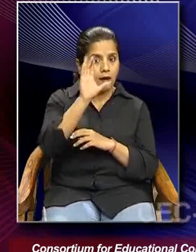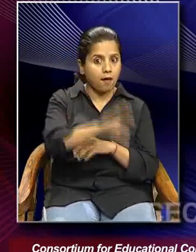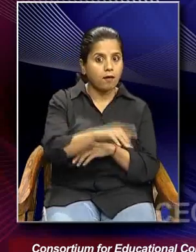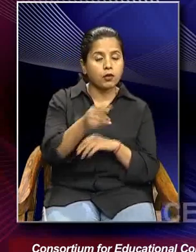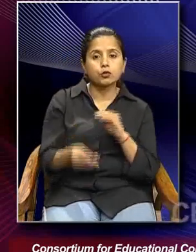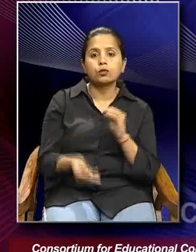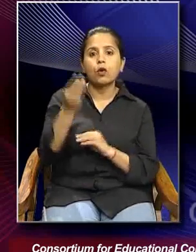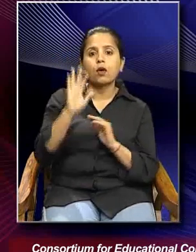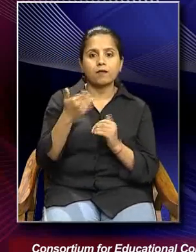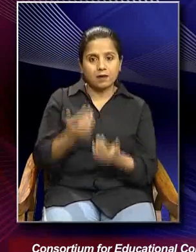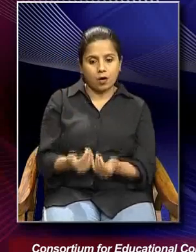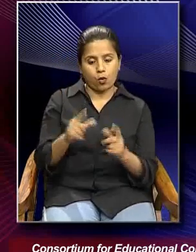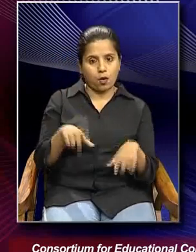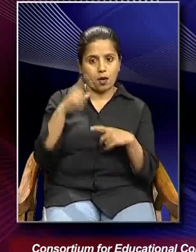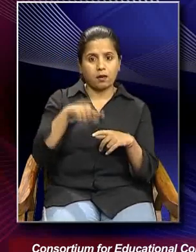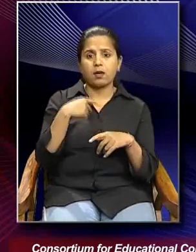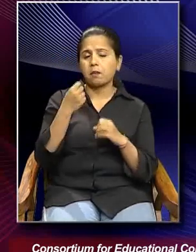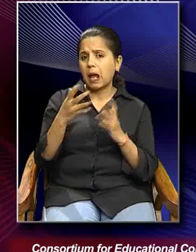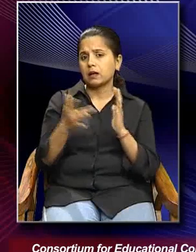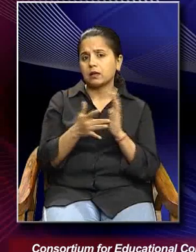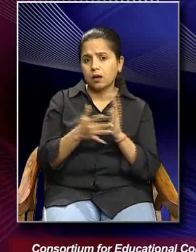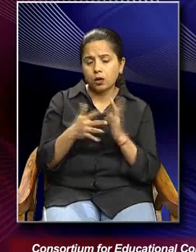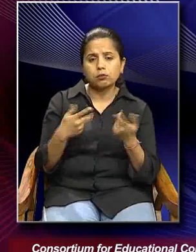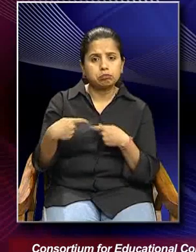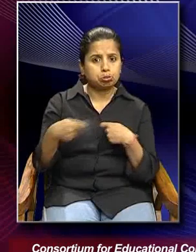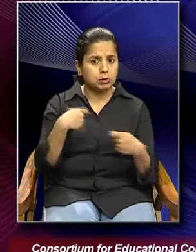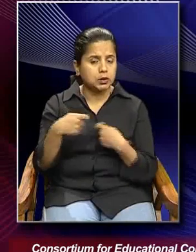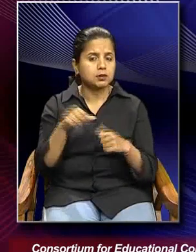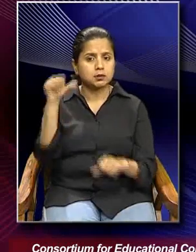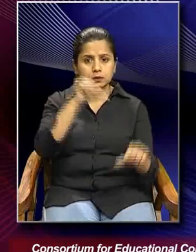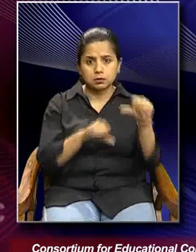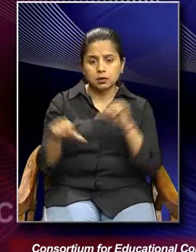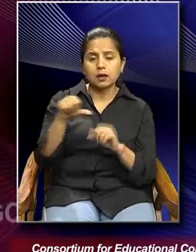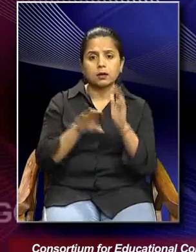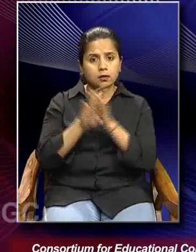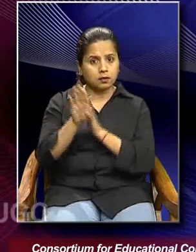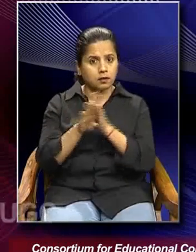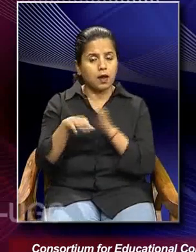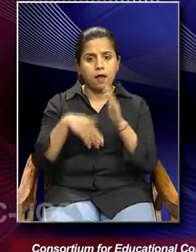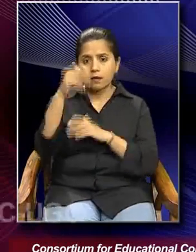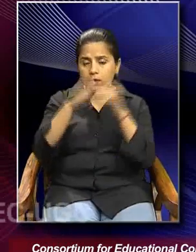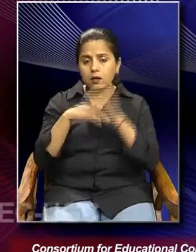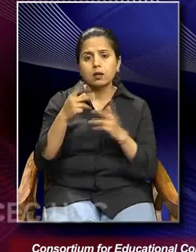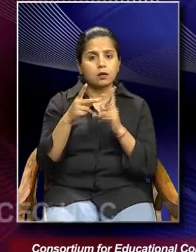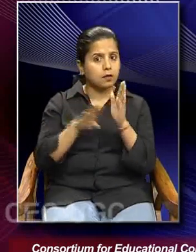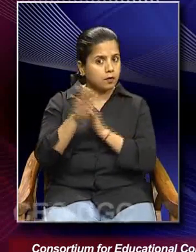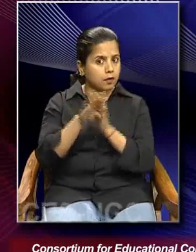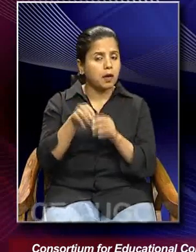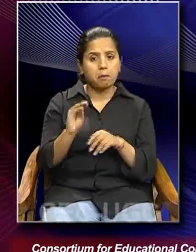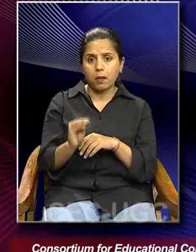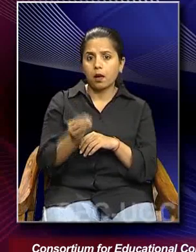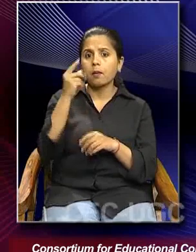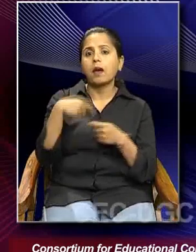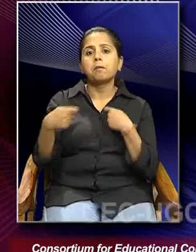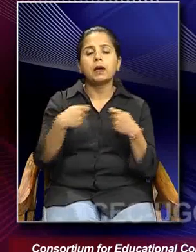up into the native country, a lot of technological, business, scientific development, infrastructure development, improvement of ease of